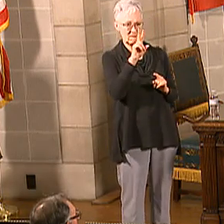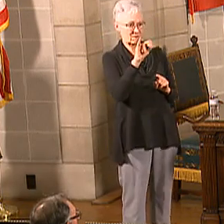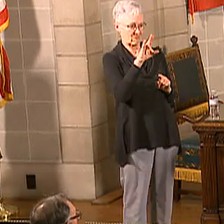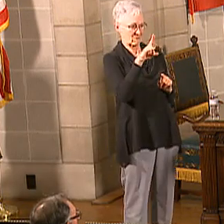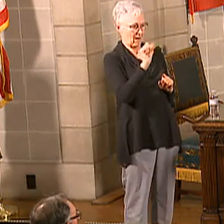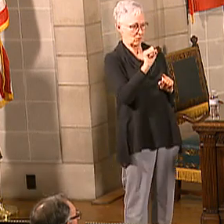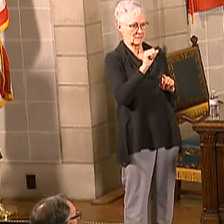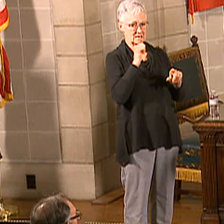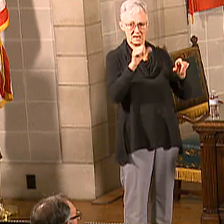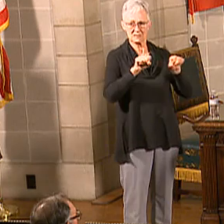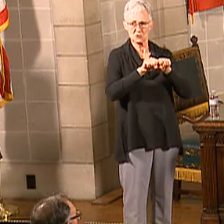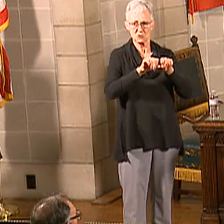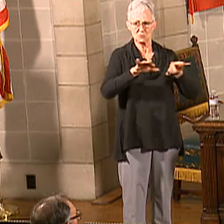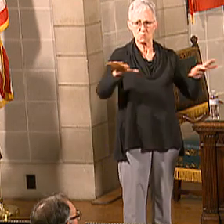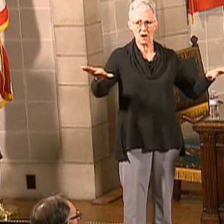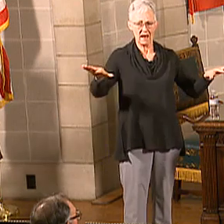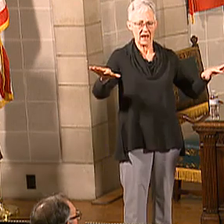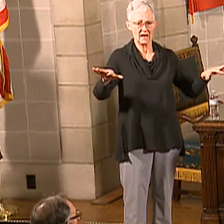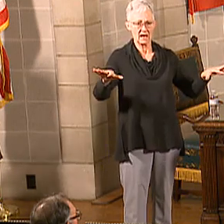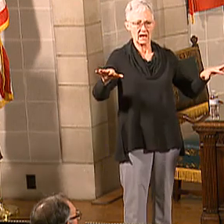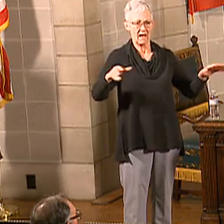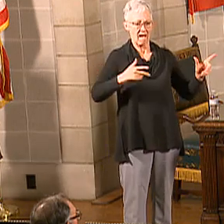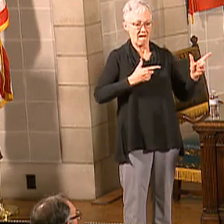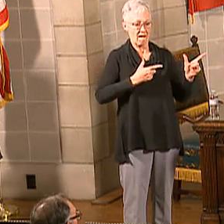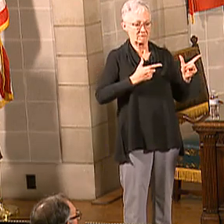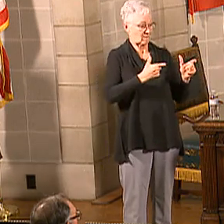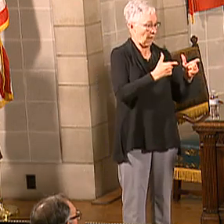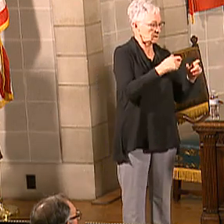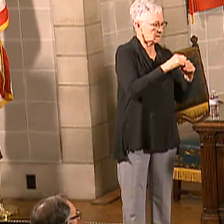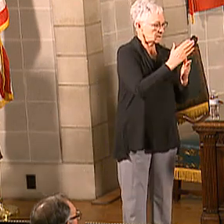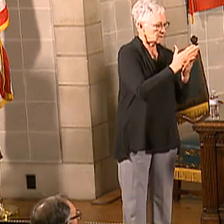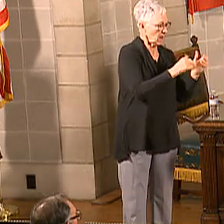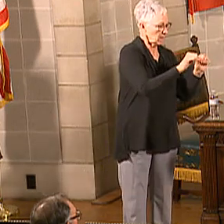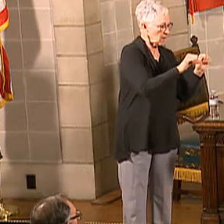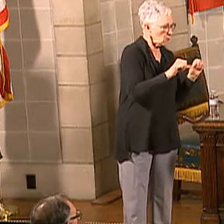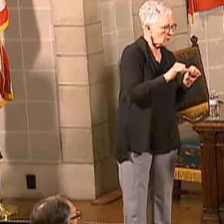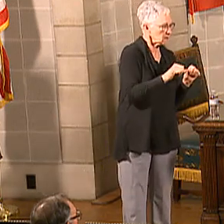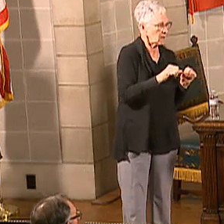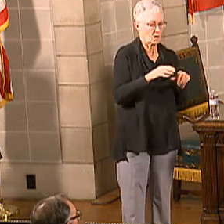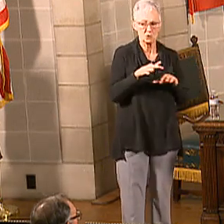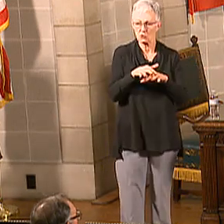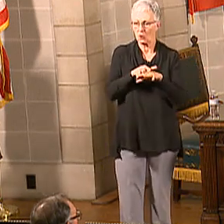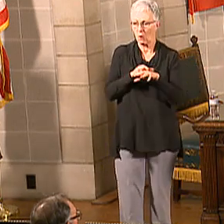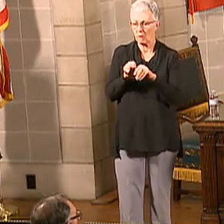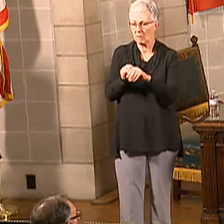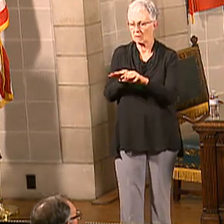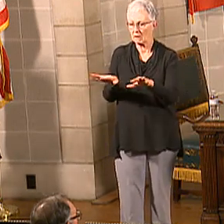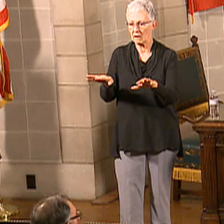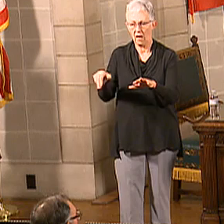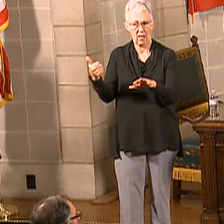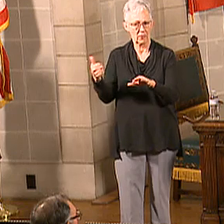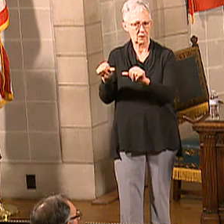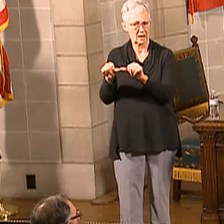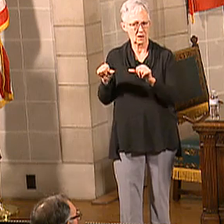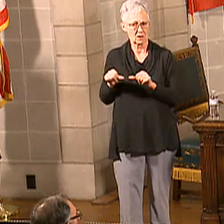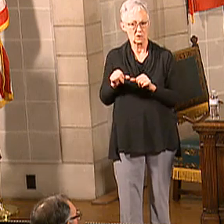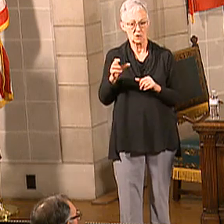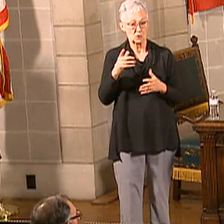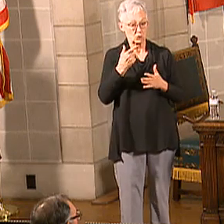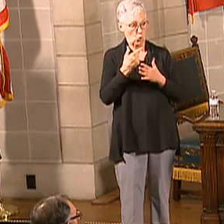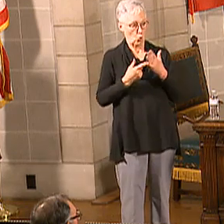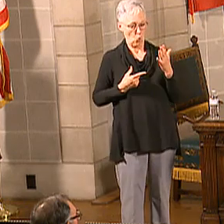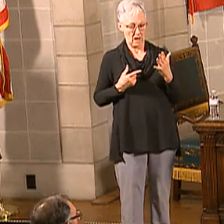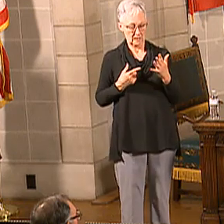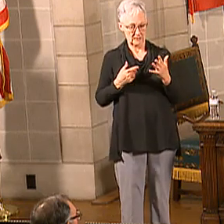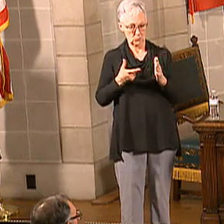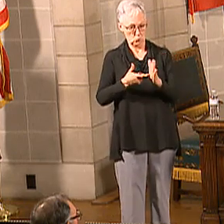state. And so what might be right for Omaha right now may not be right from McCook. And so we wanted to tailor the plan